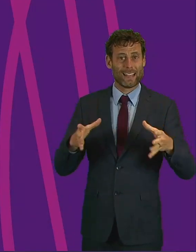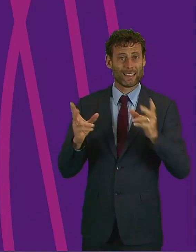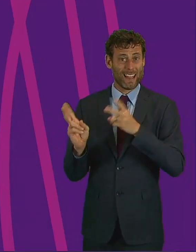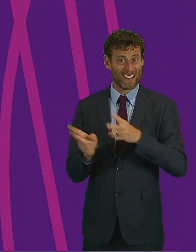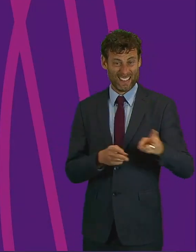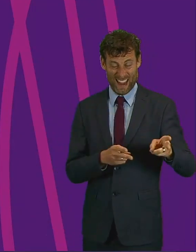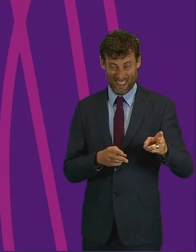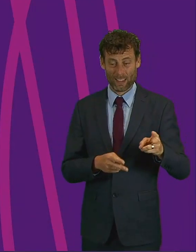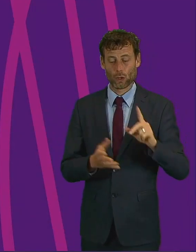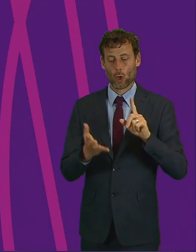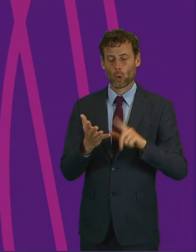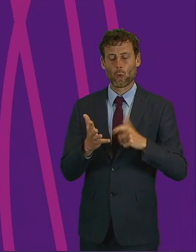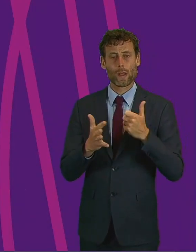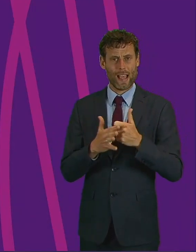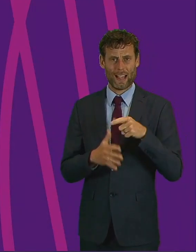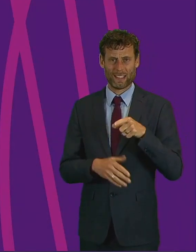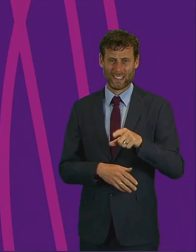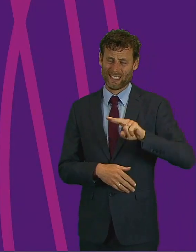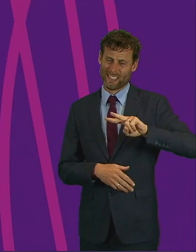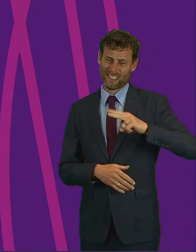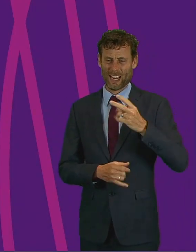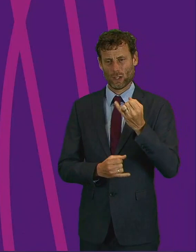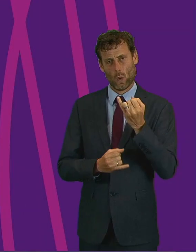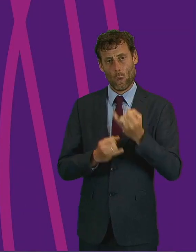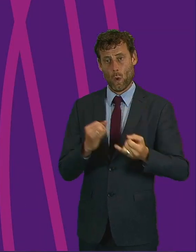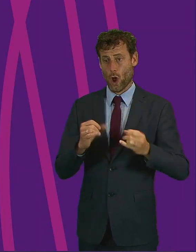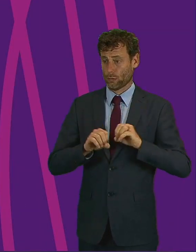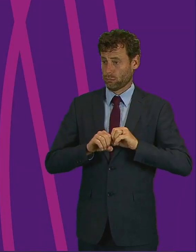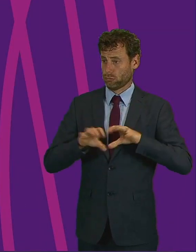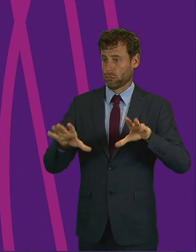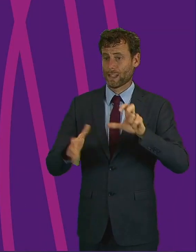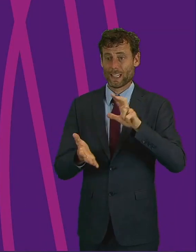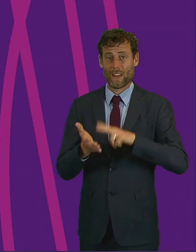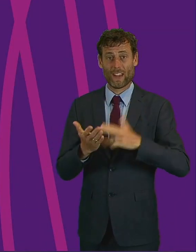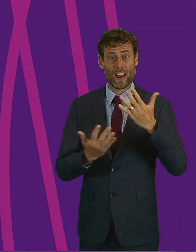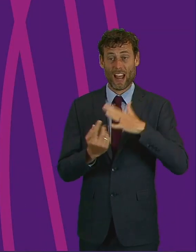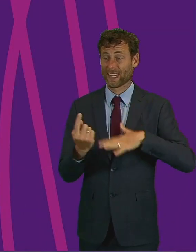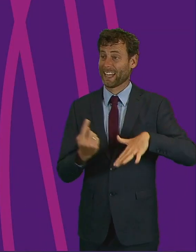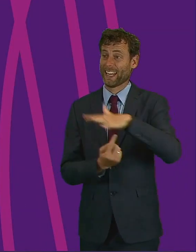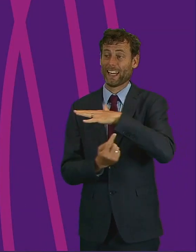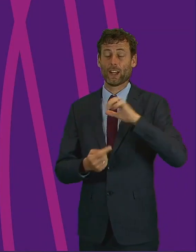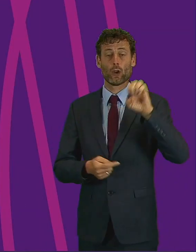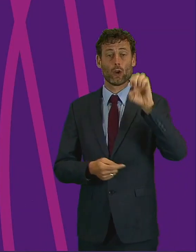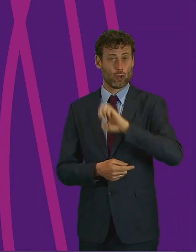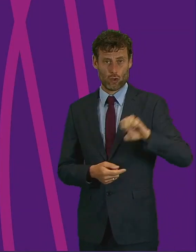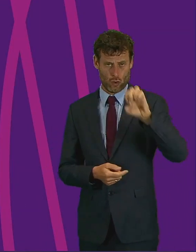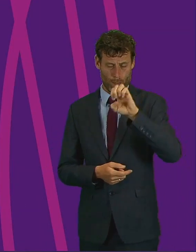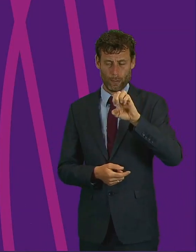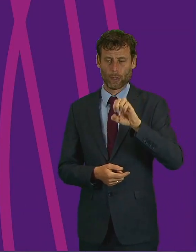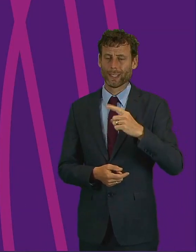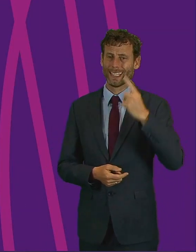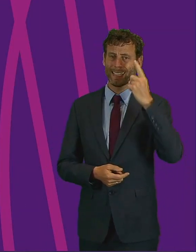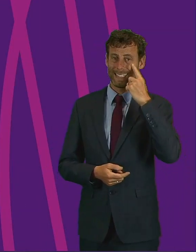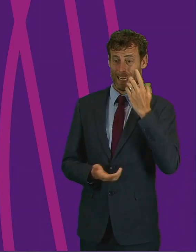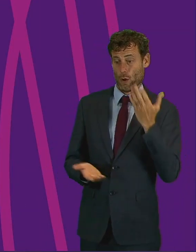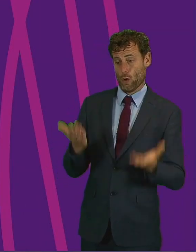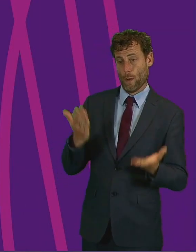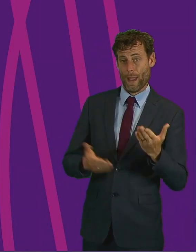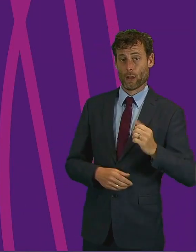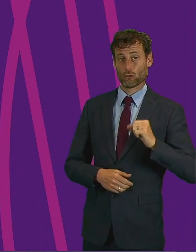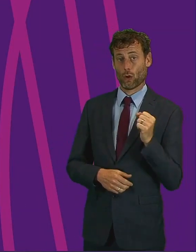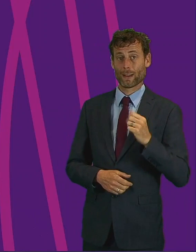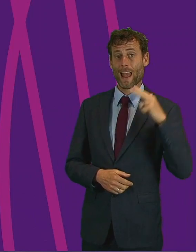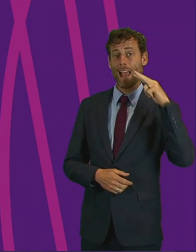has had the second worst outbreak of COVID-19 in Europe. On the same basis of comparison, Scotland has had